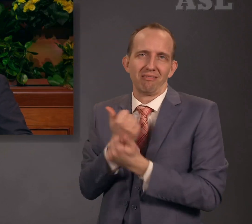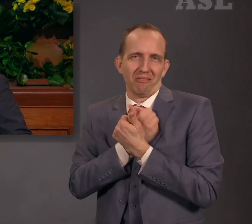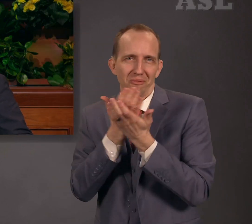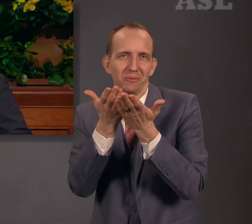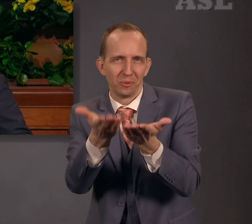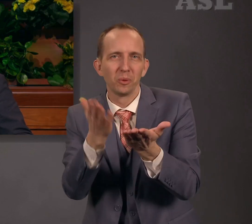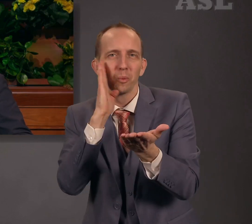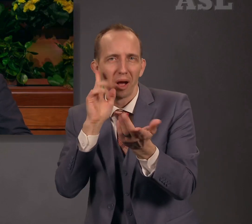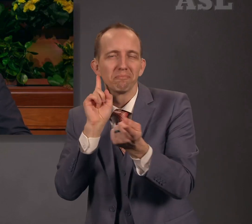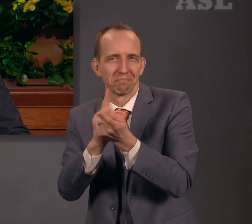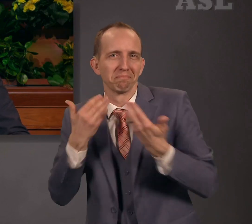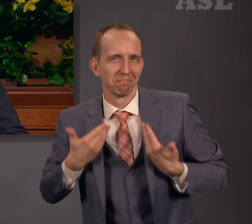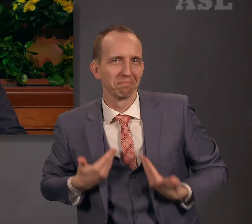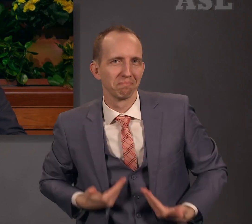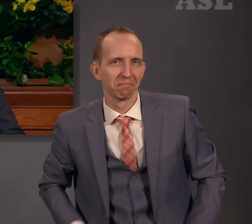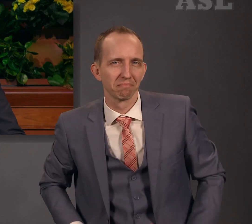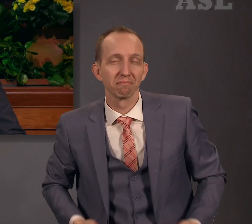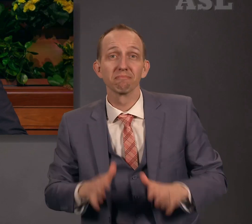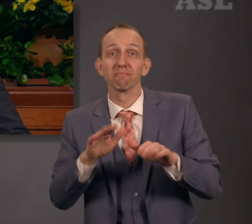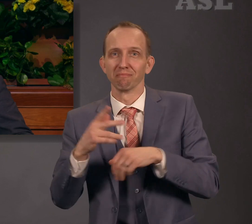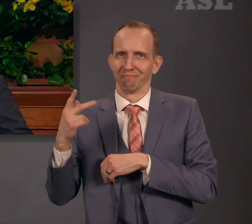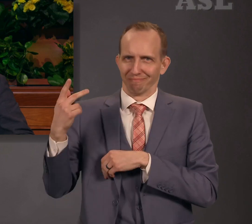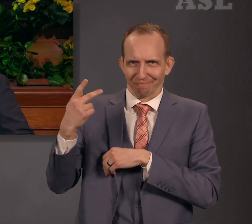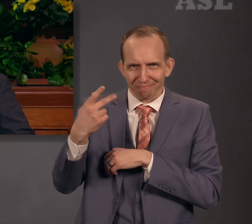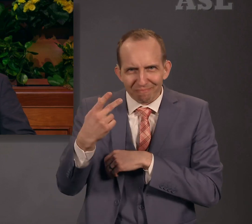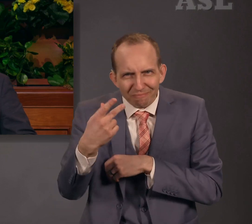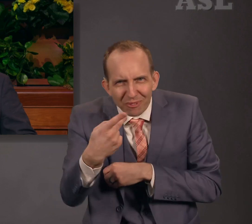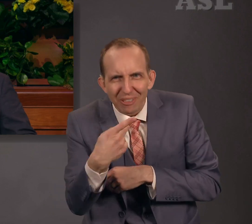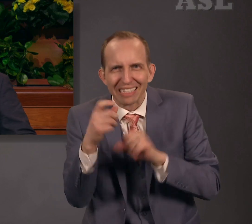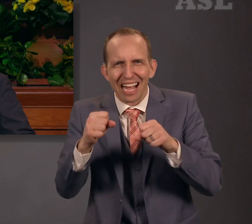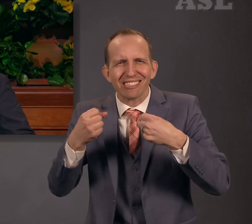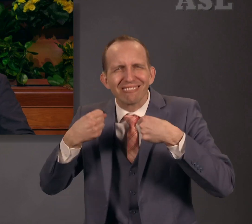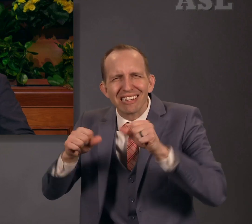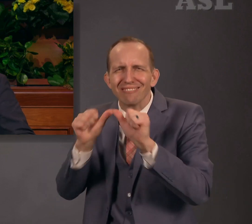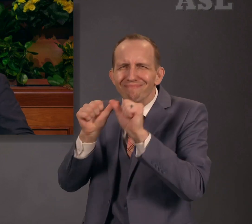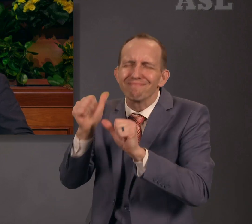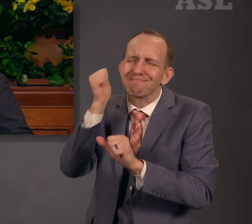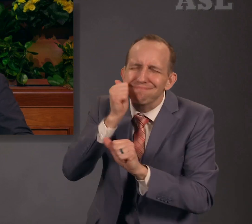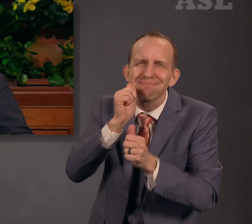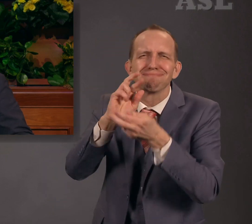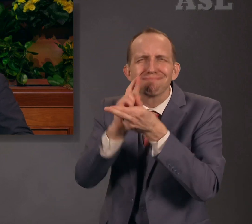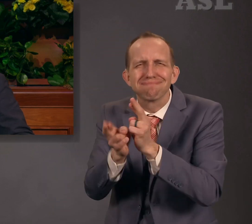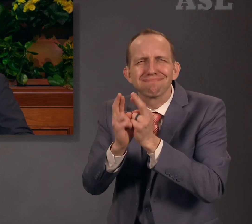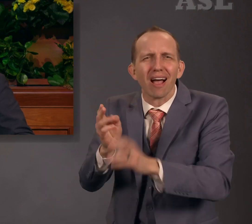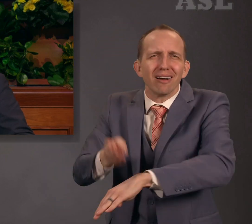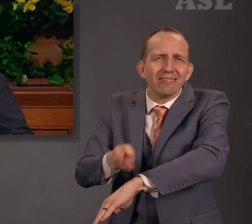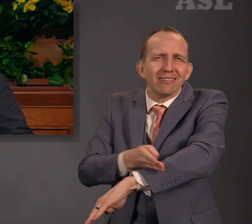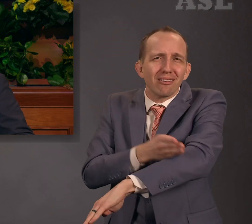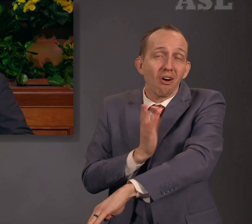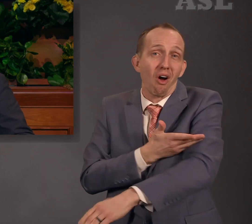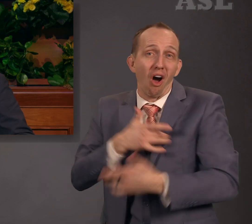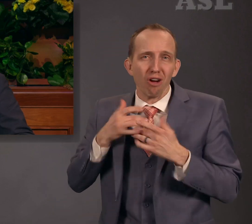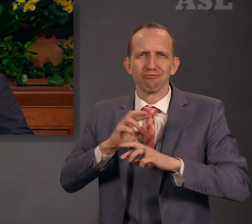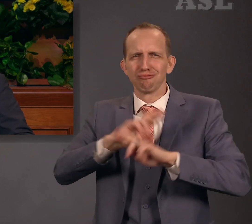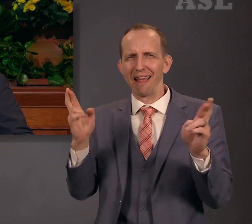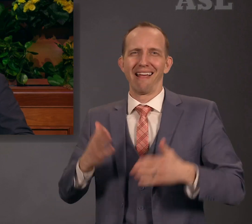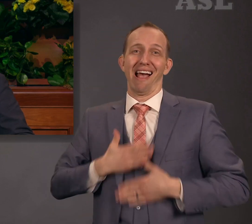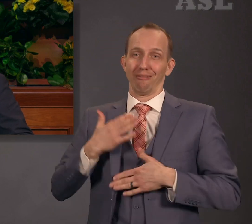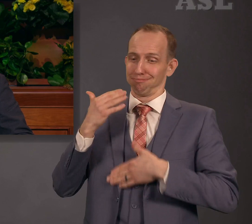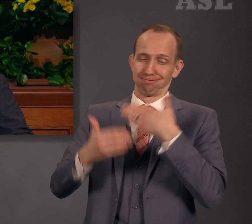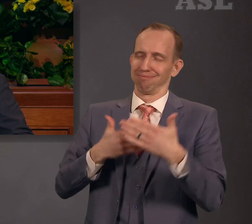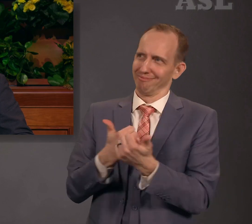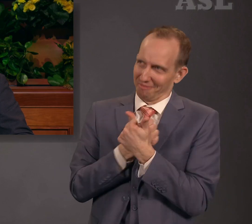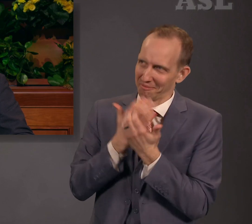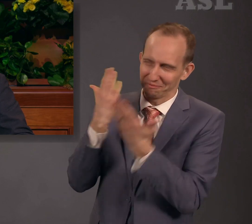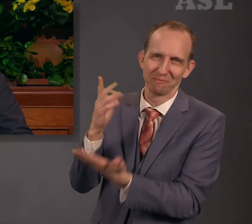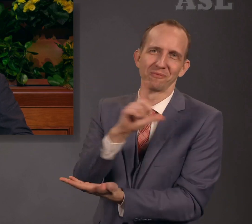him." We can strive to repent daily and joyfully move forward with a willing heart full of love for